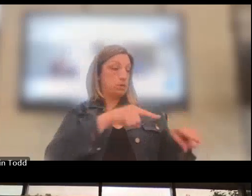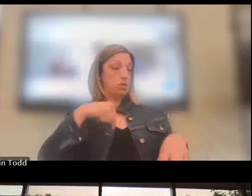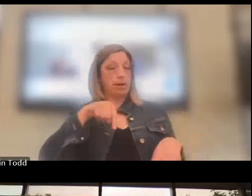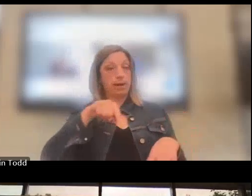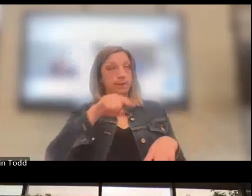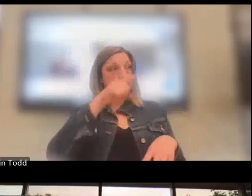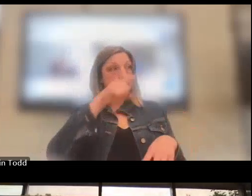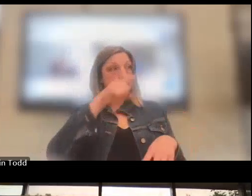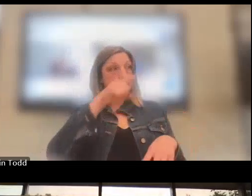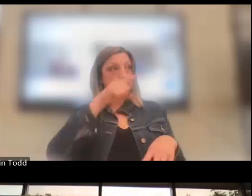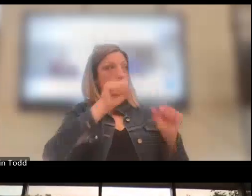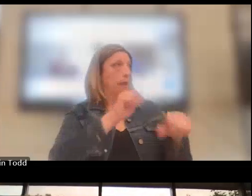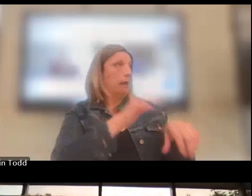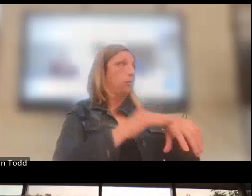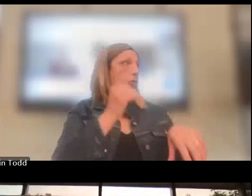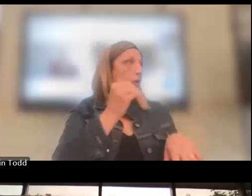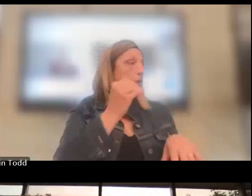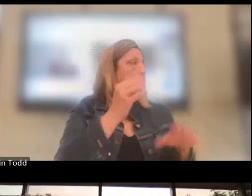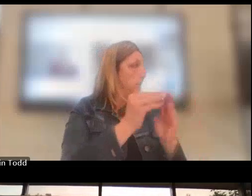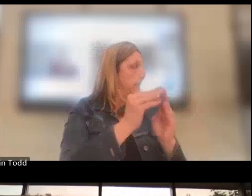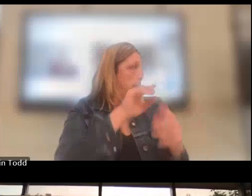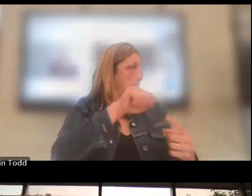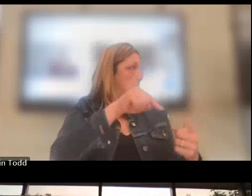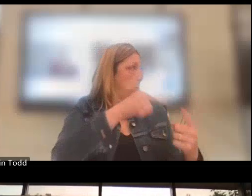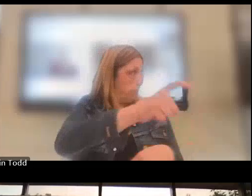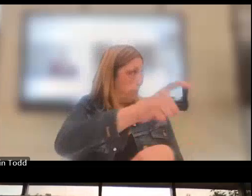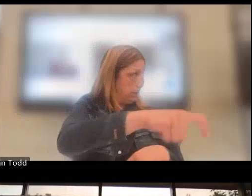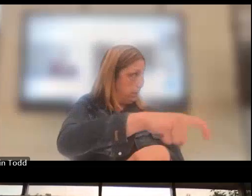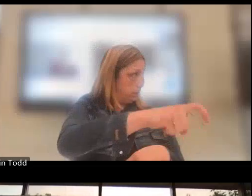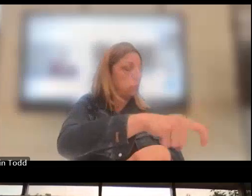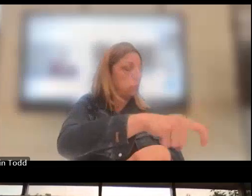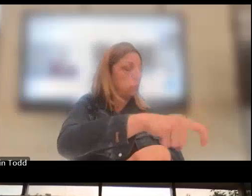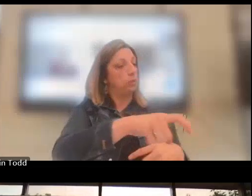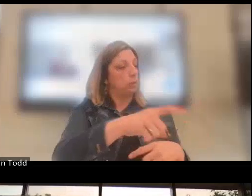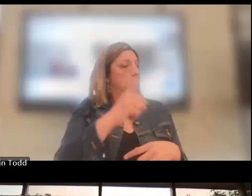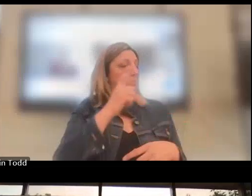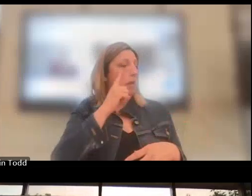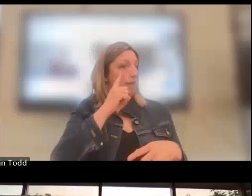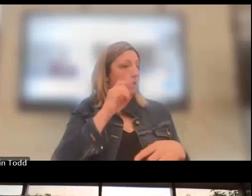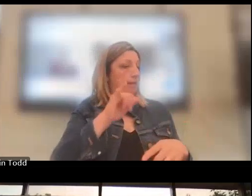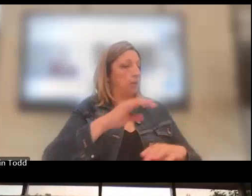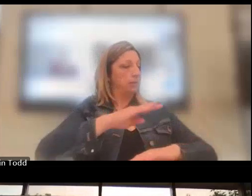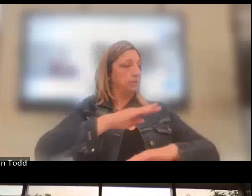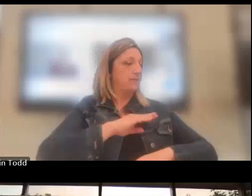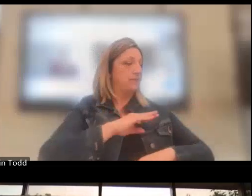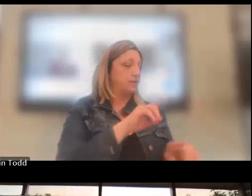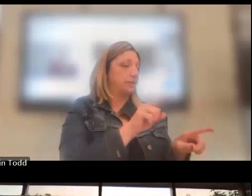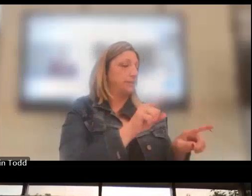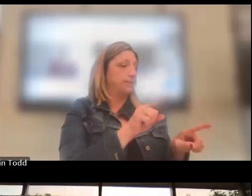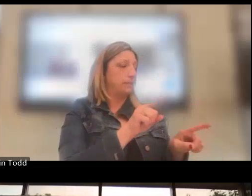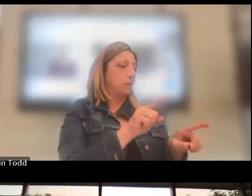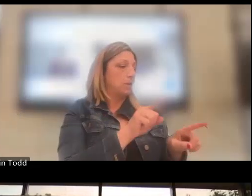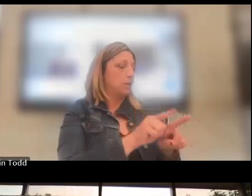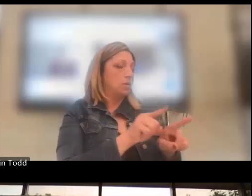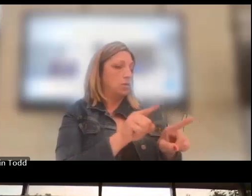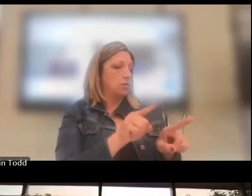Yeah, this is Dr. Todd. So if you all could call a meeting, I mean, you can call it when you need to, and I think that